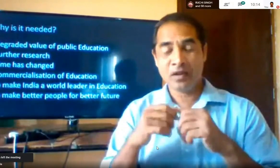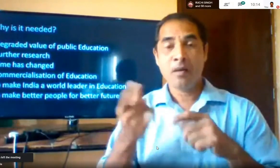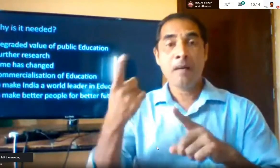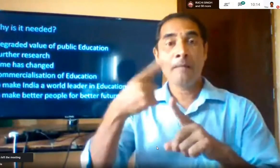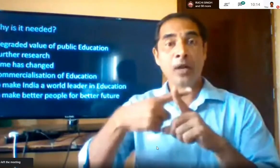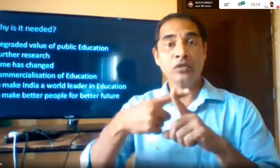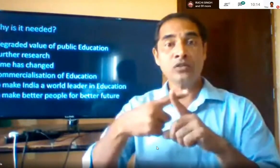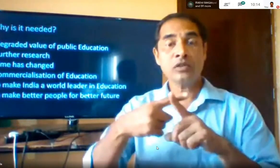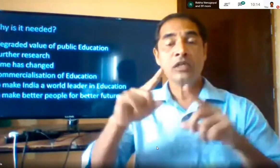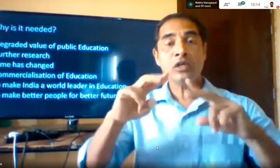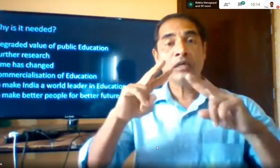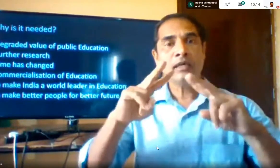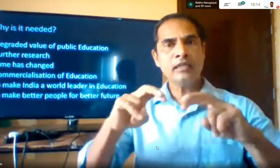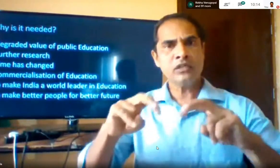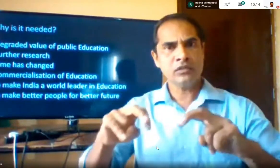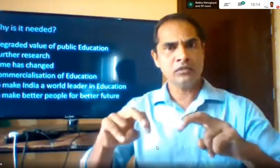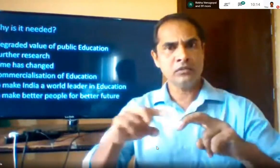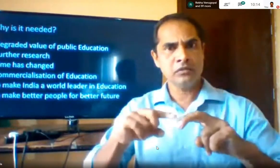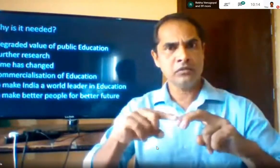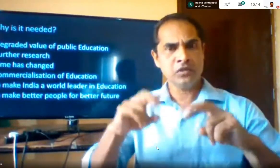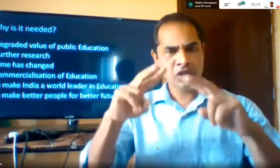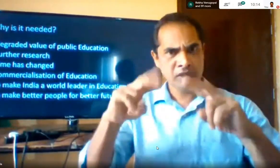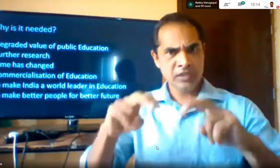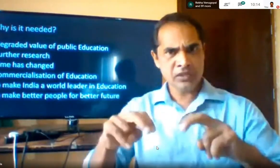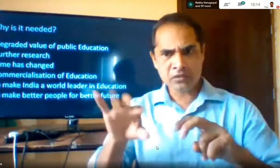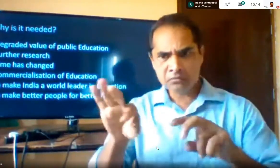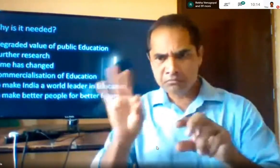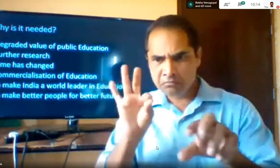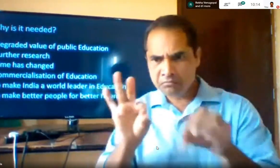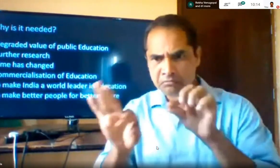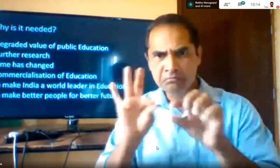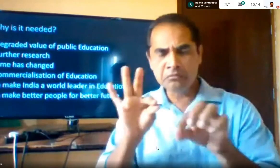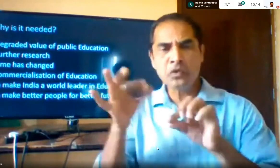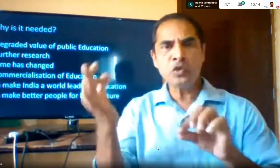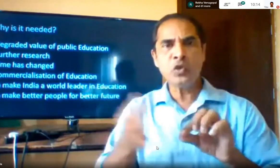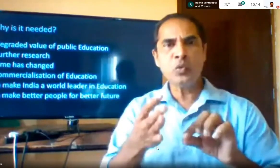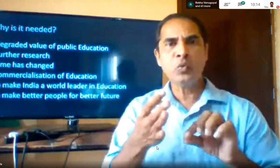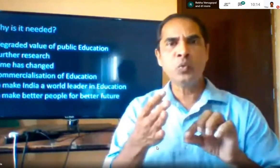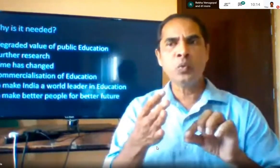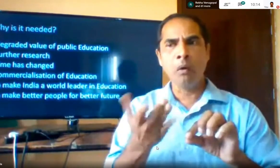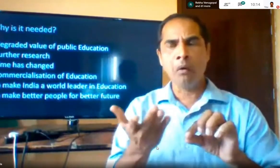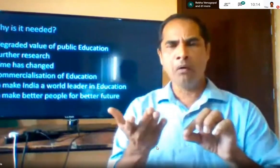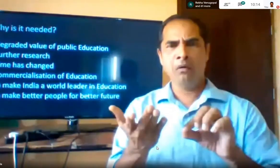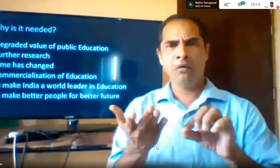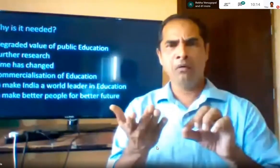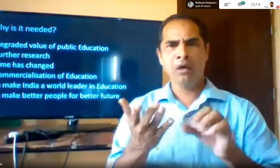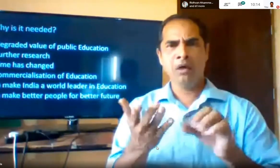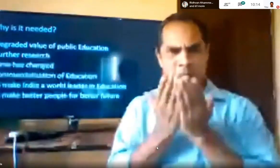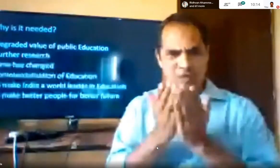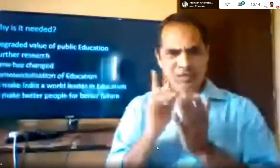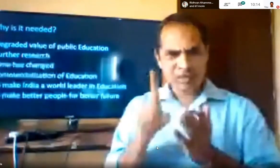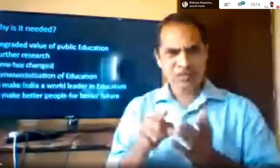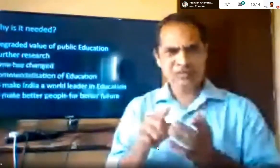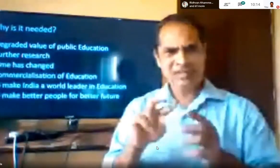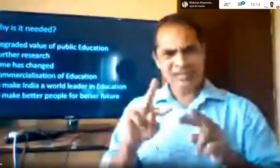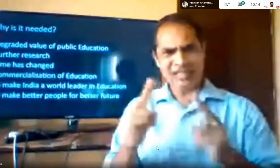some other places, the education is really little bit less. So further researches are going